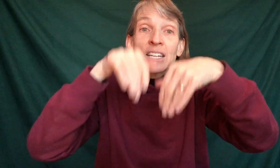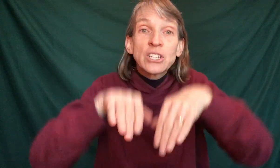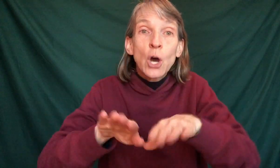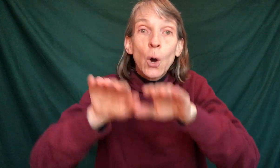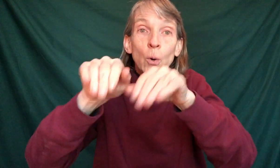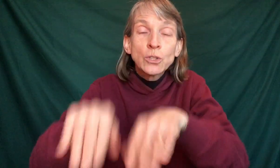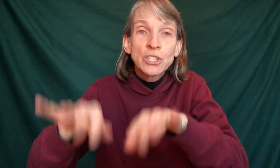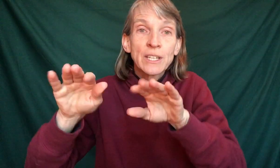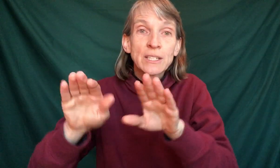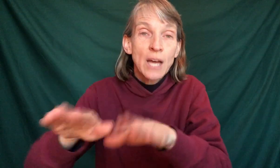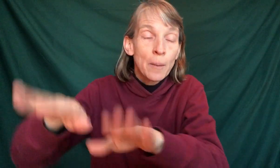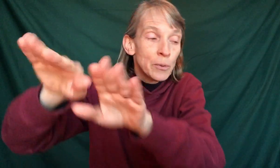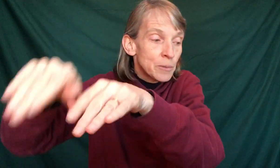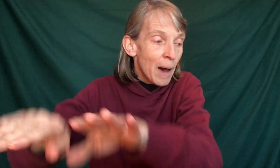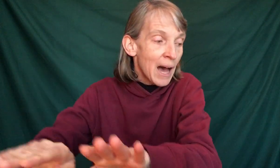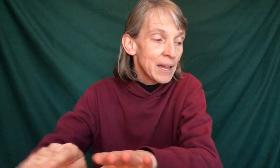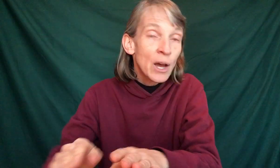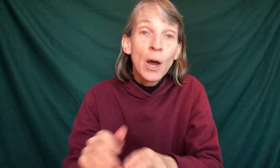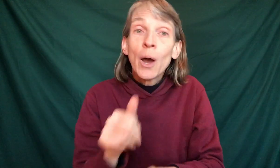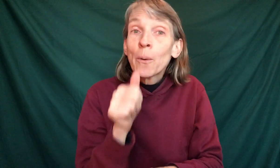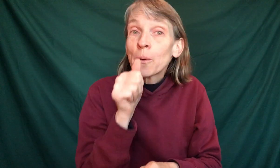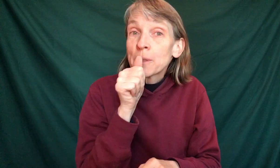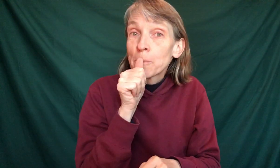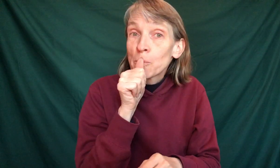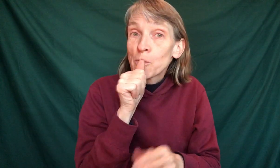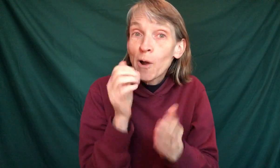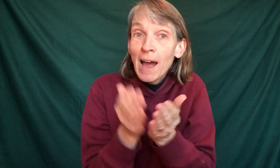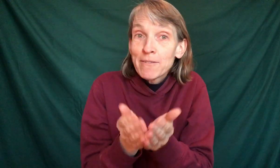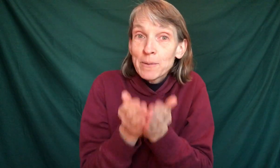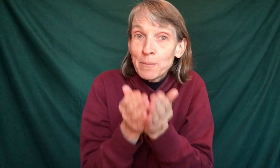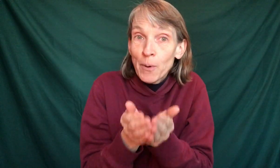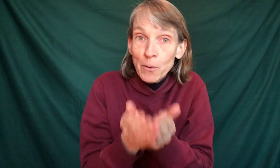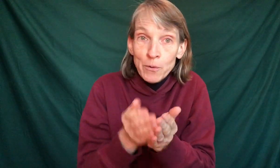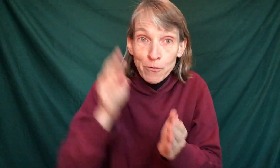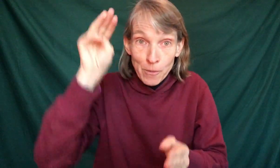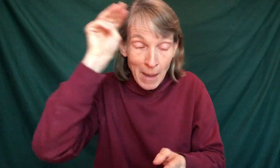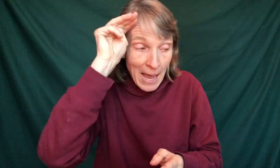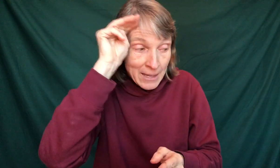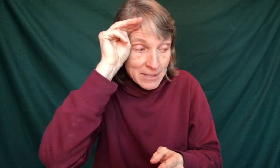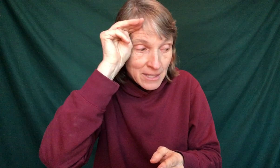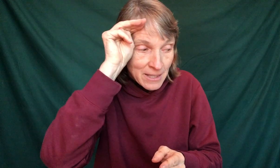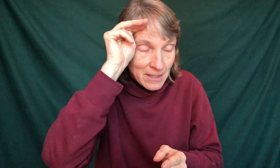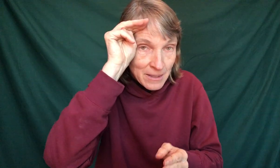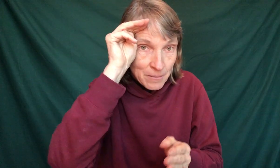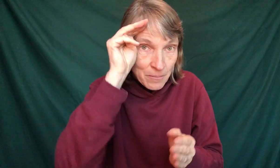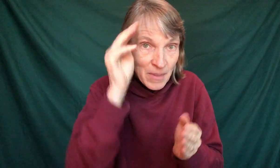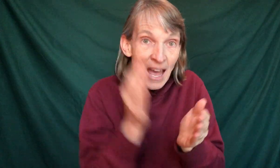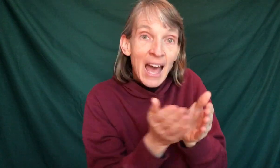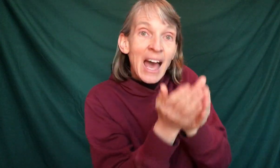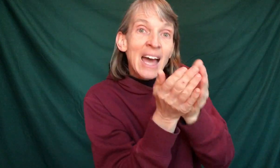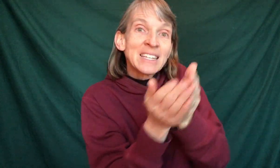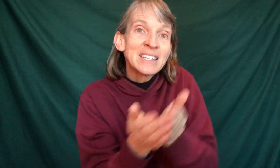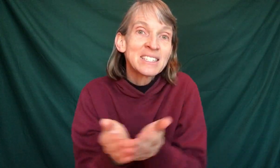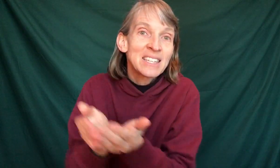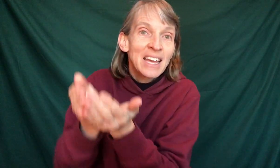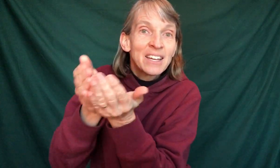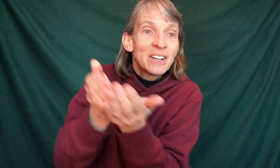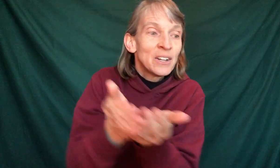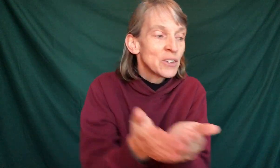And an ocean tumbled by with a private boat for Max. And he sailed